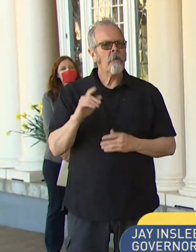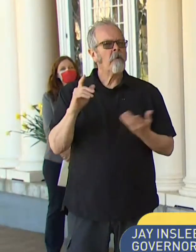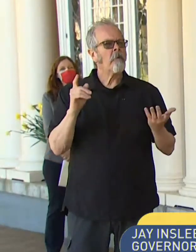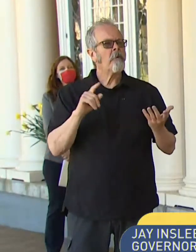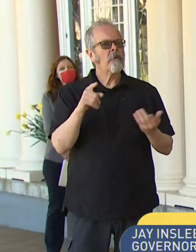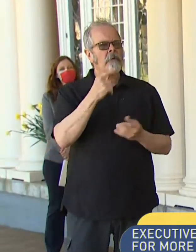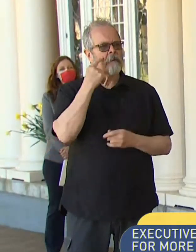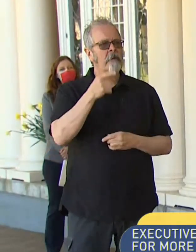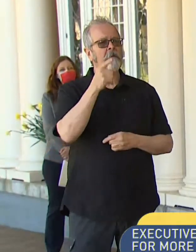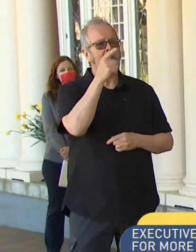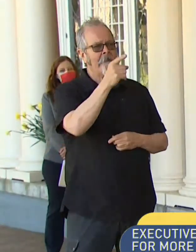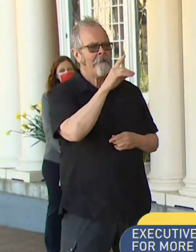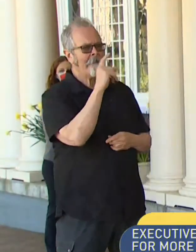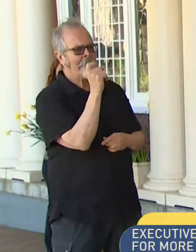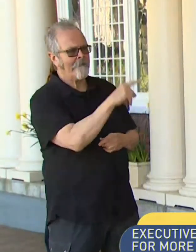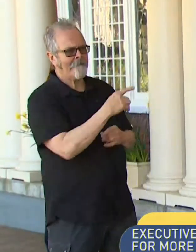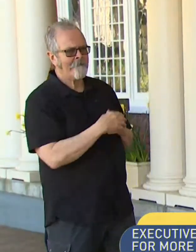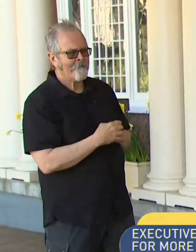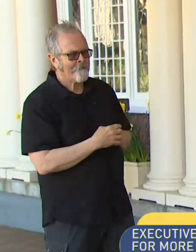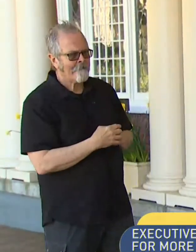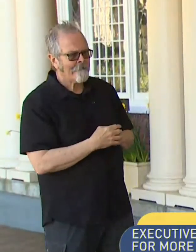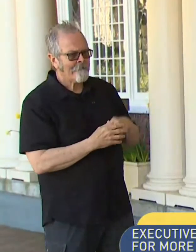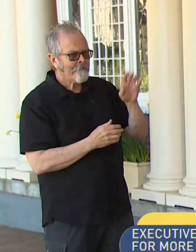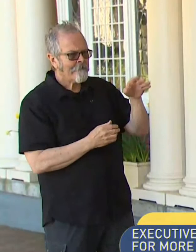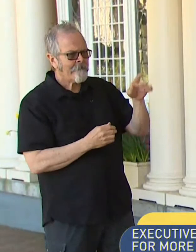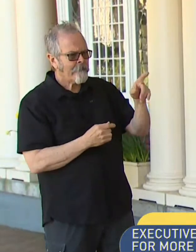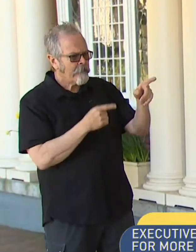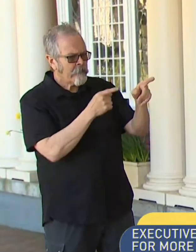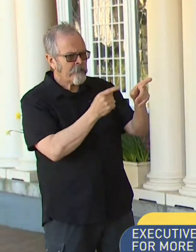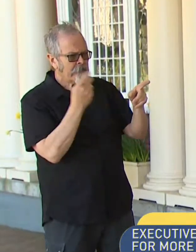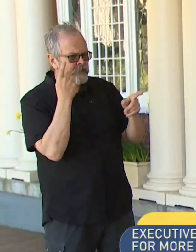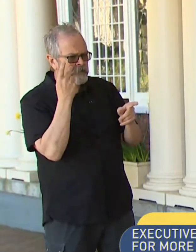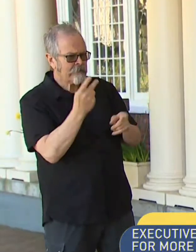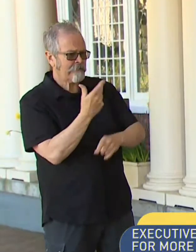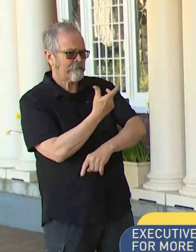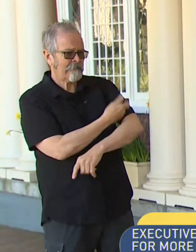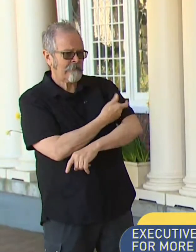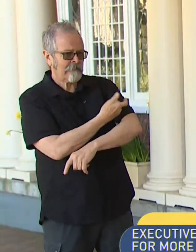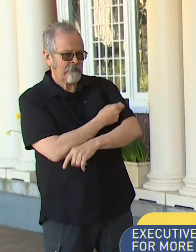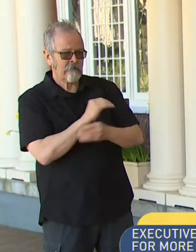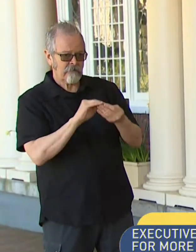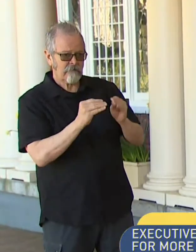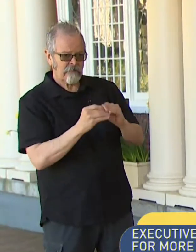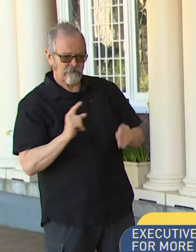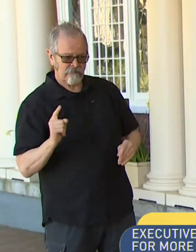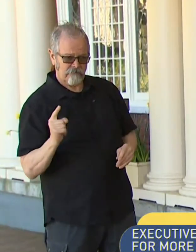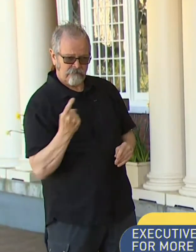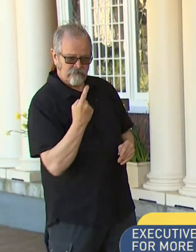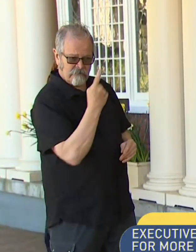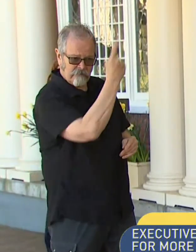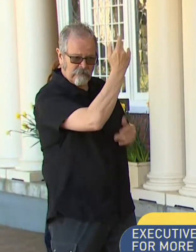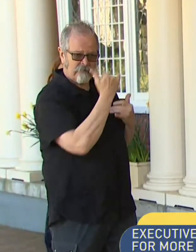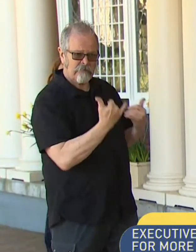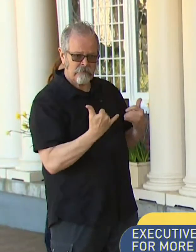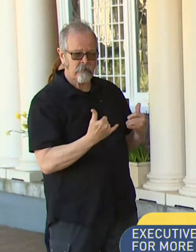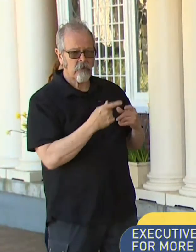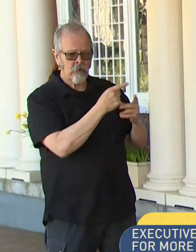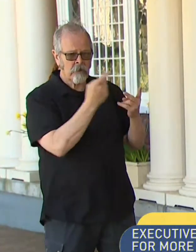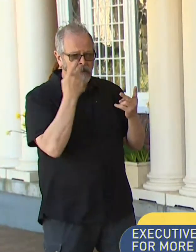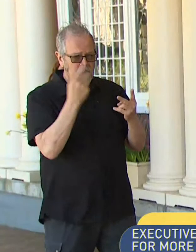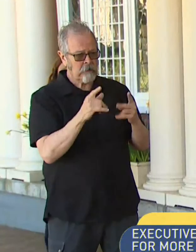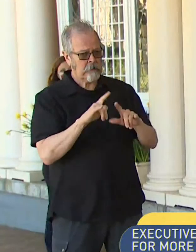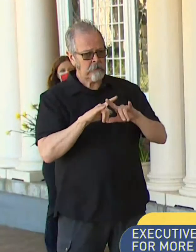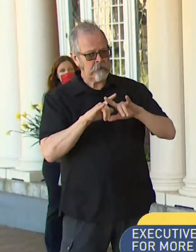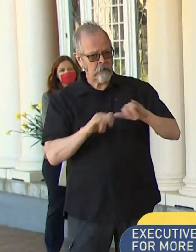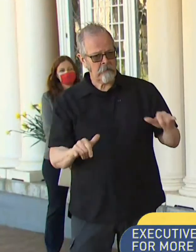around the corner, and as you see the vaccination numbers going up, and you see at the same time